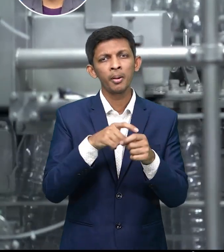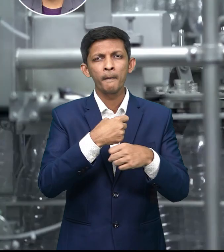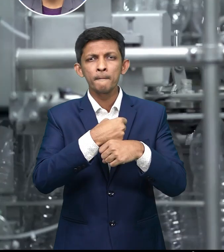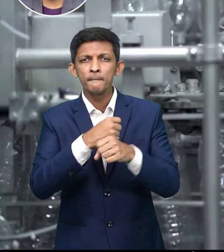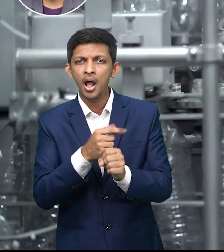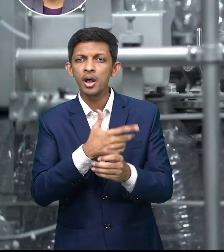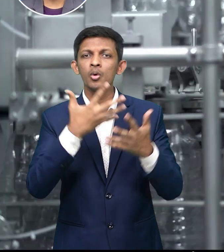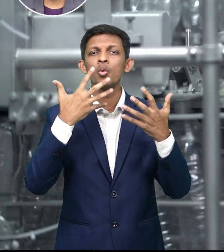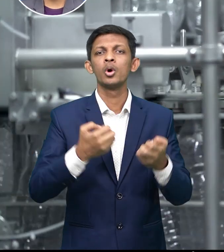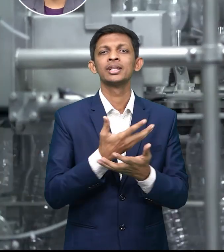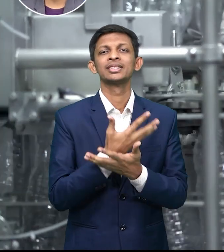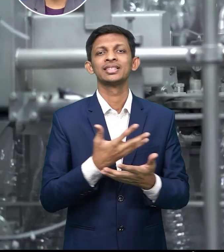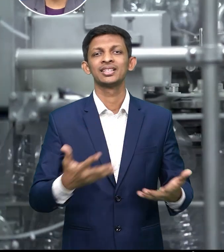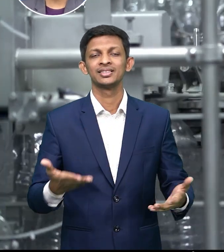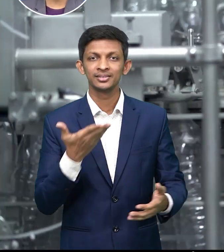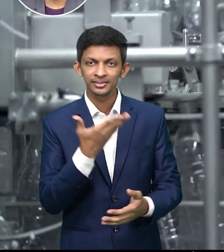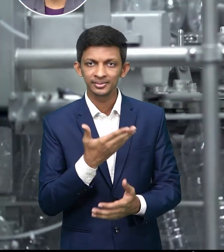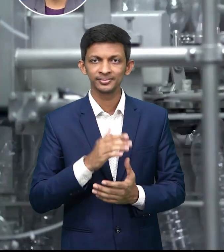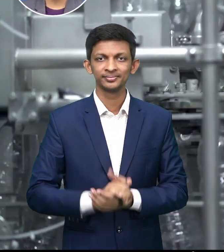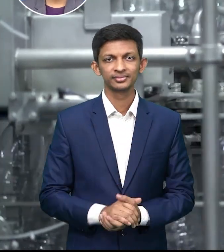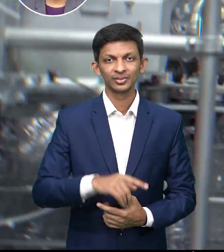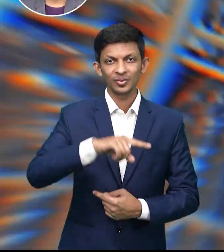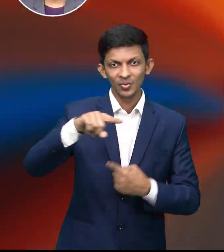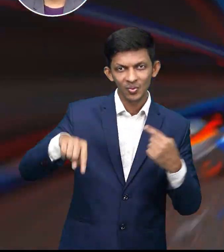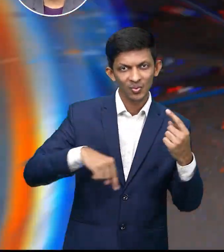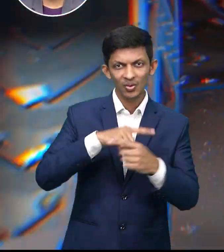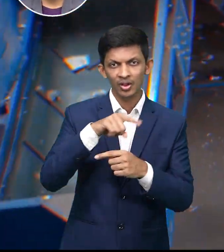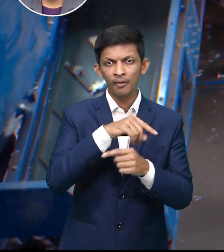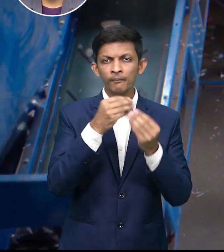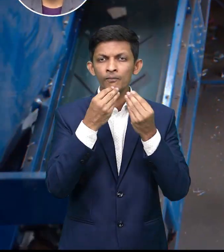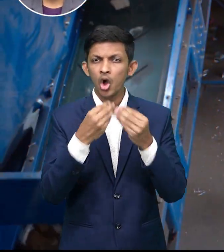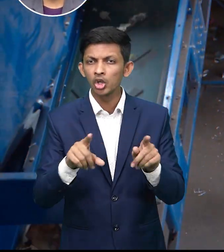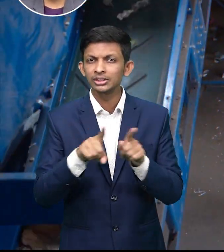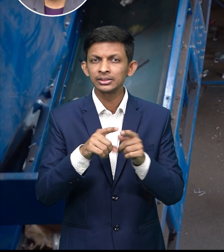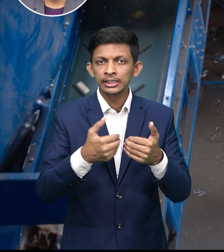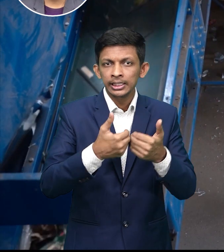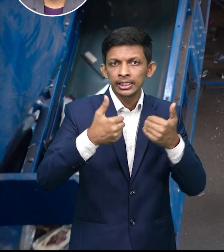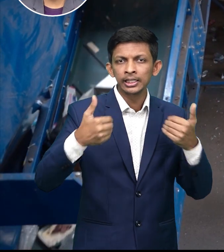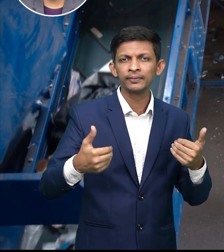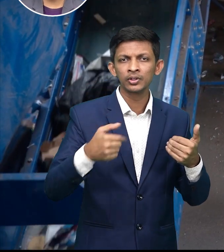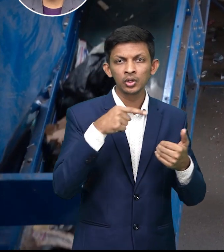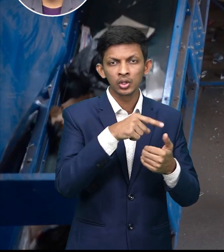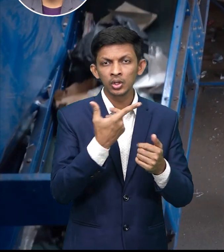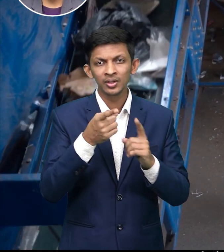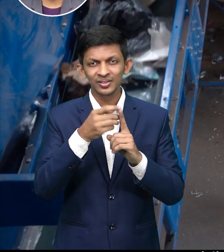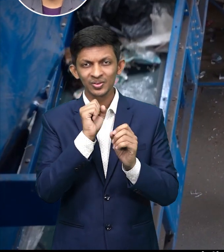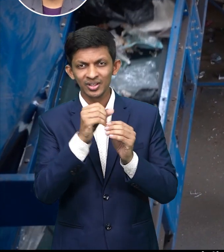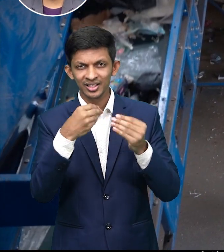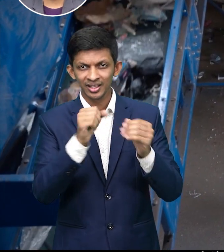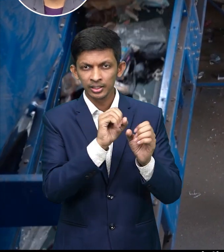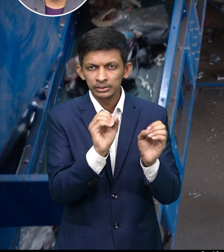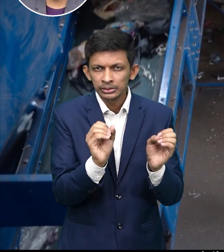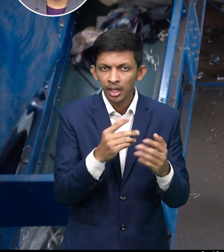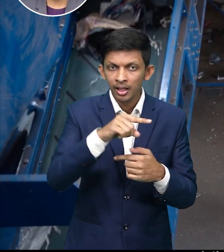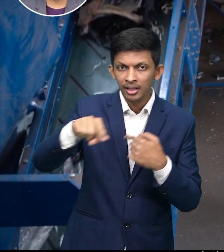be recycled to make required things. To recycle, the wastes are segregated. Avoiding